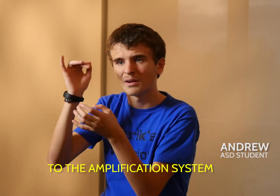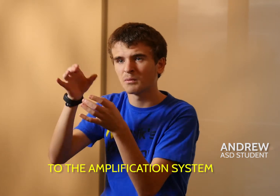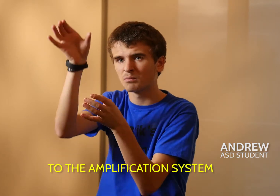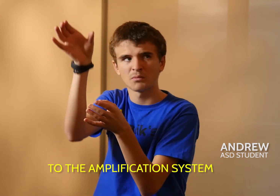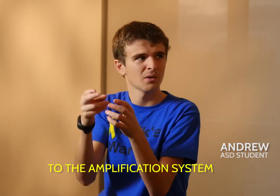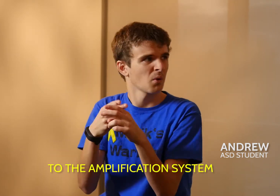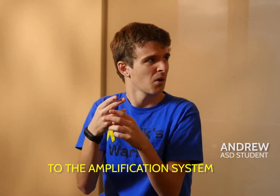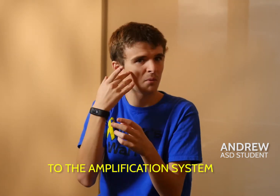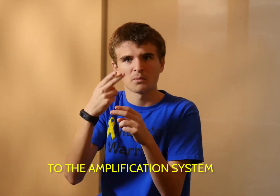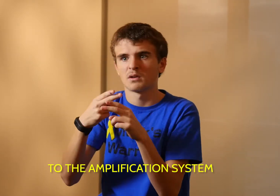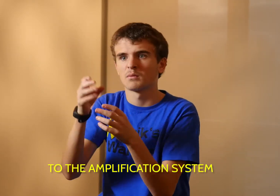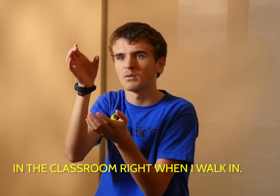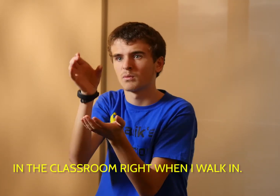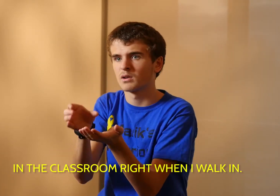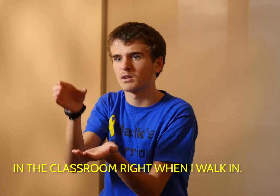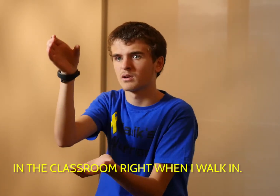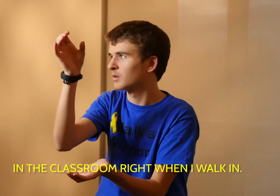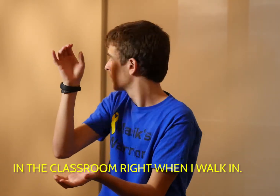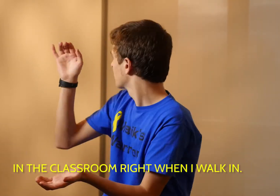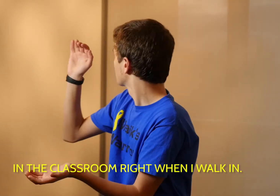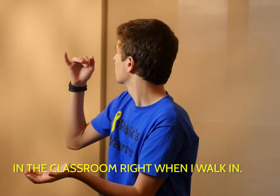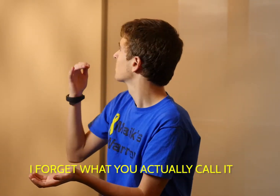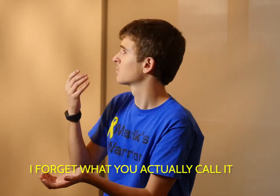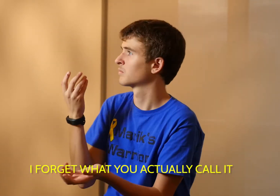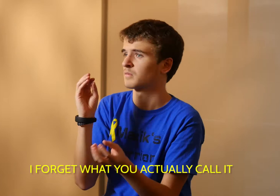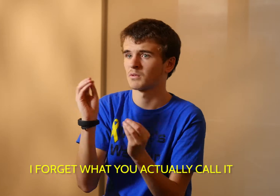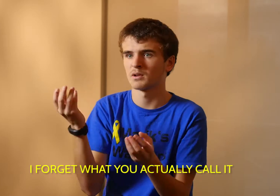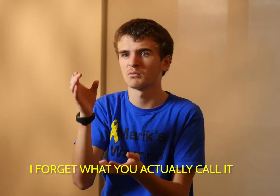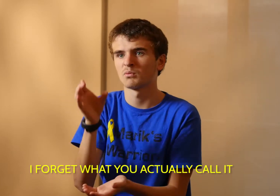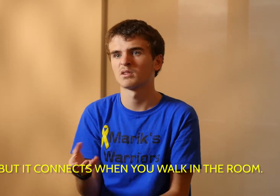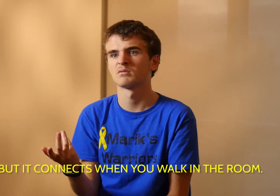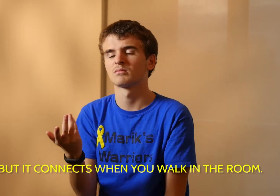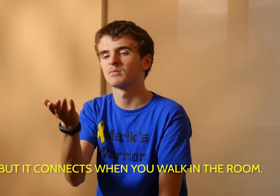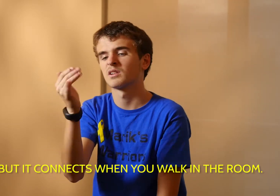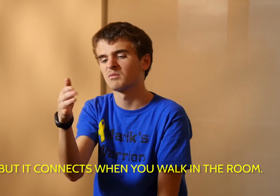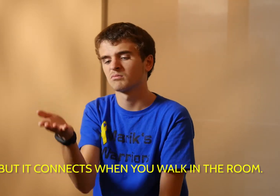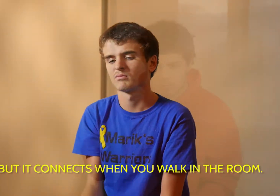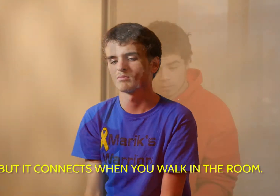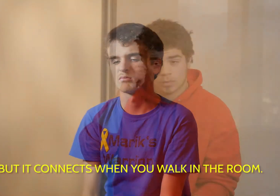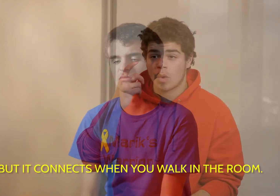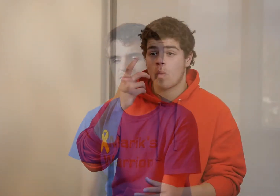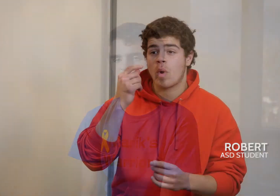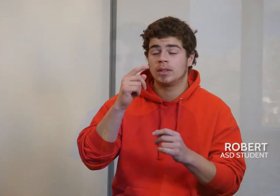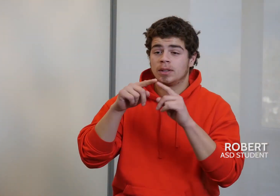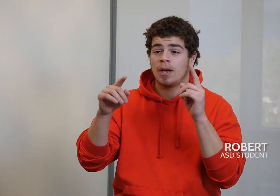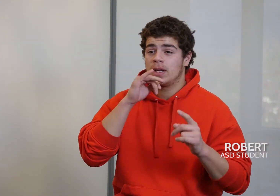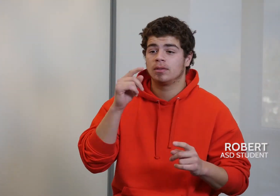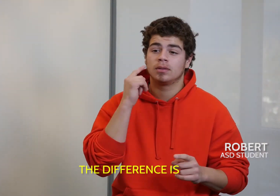to the amplification system in the classroom right when I walk in. I forget what you actually call it, but it connects when you walk into the room.